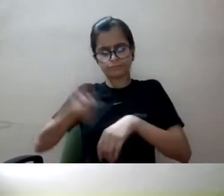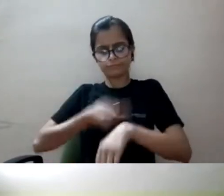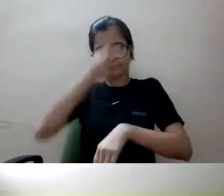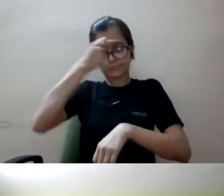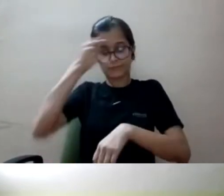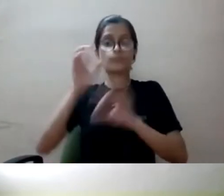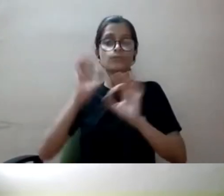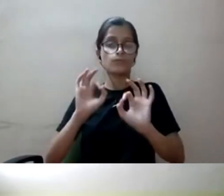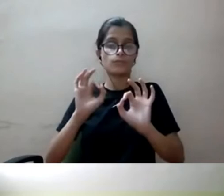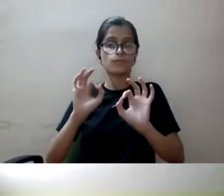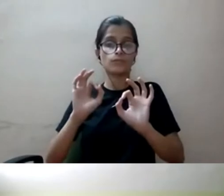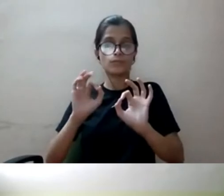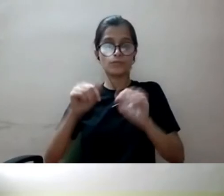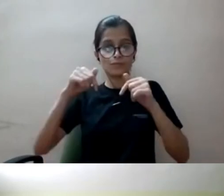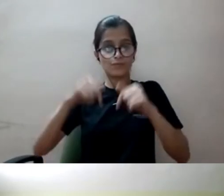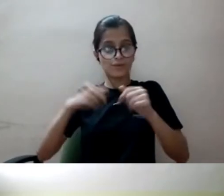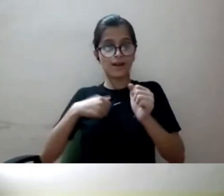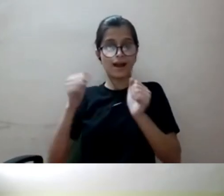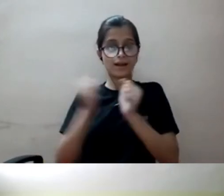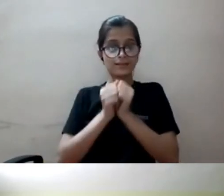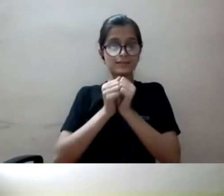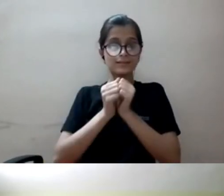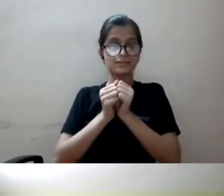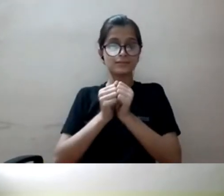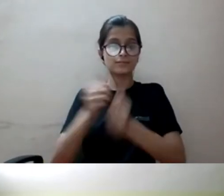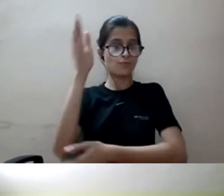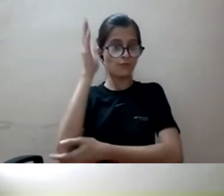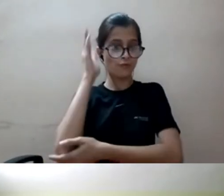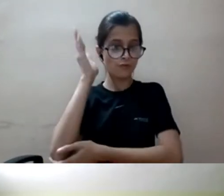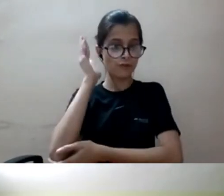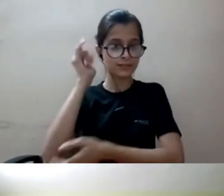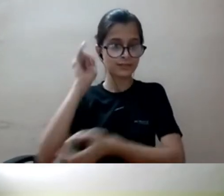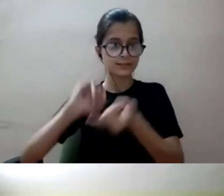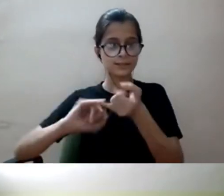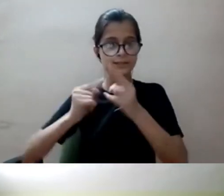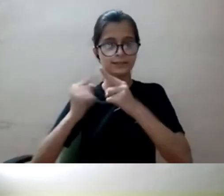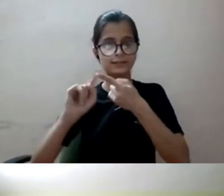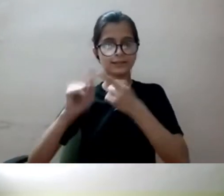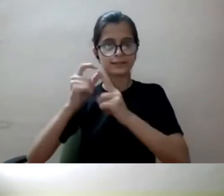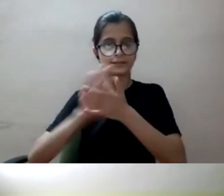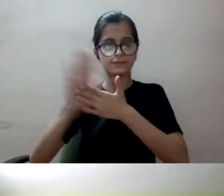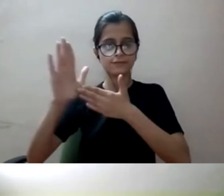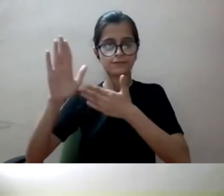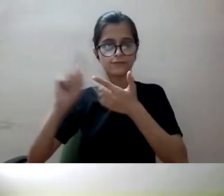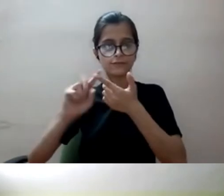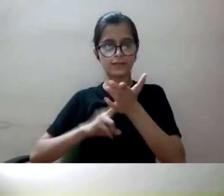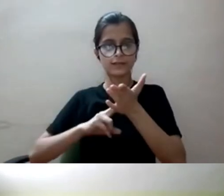us Professor Stephen Kuusisto. Welcome, Professor.